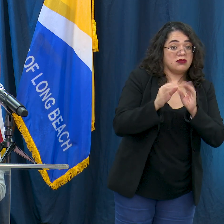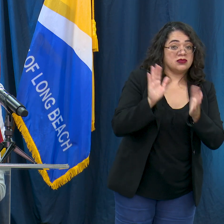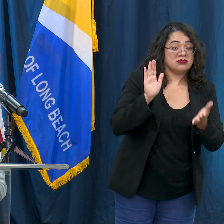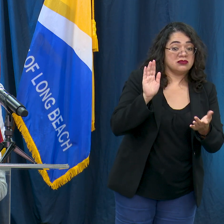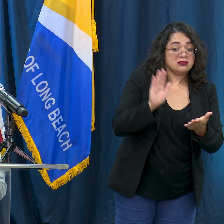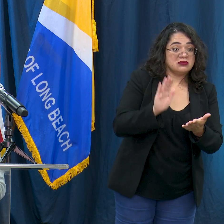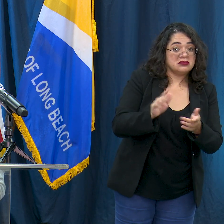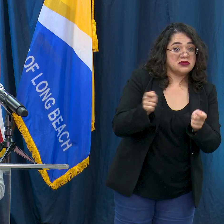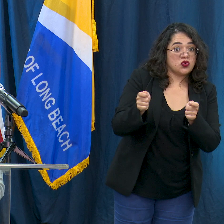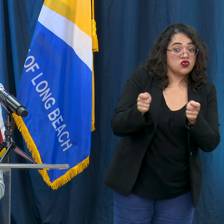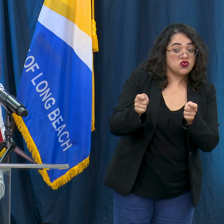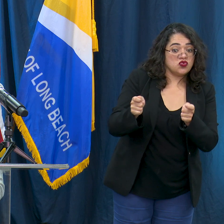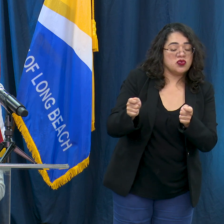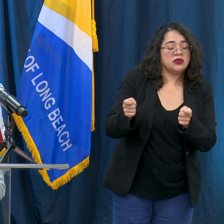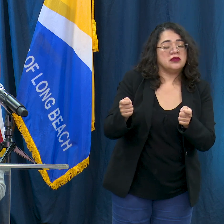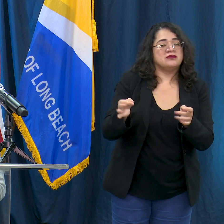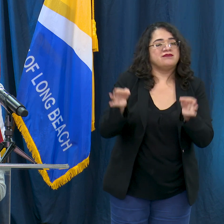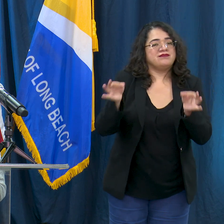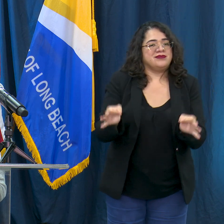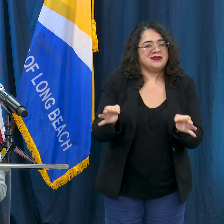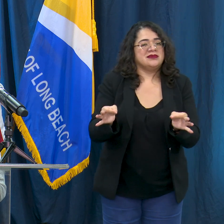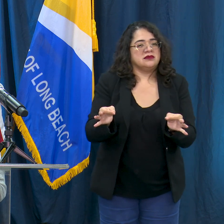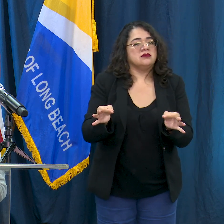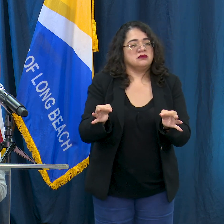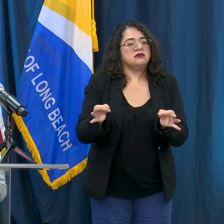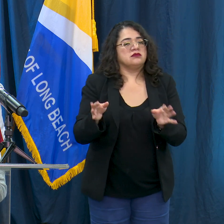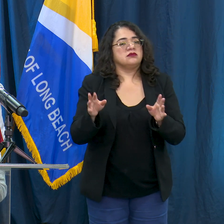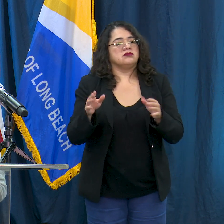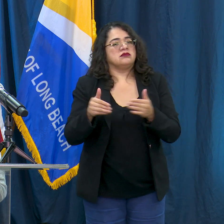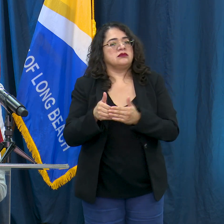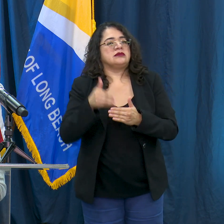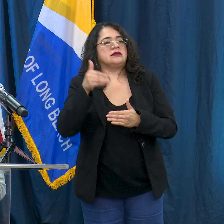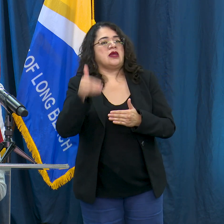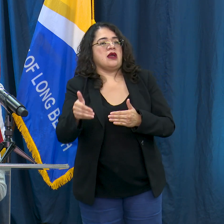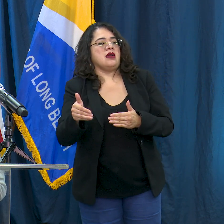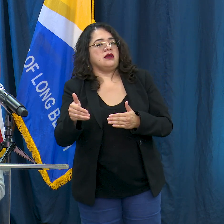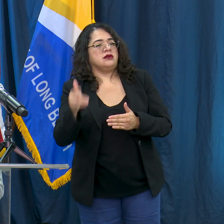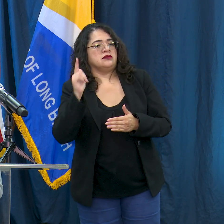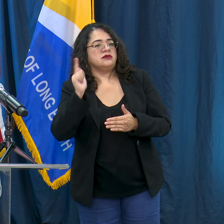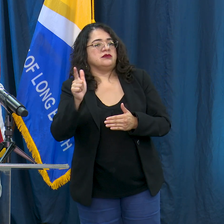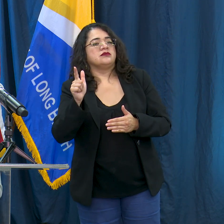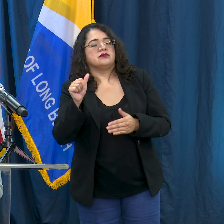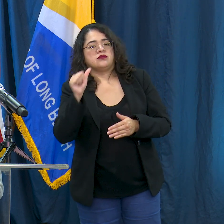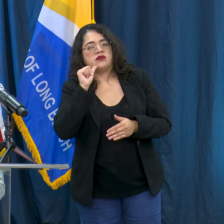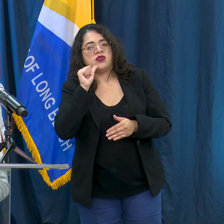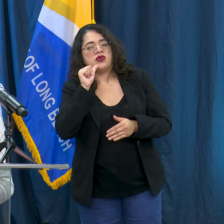and then make that determination around bars and family centers, family recreation centers.